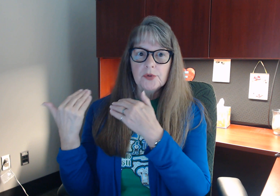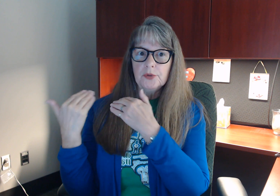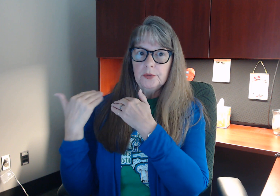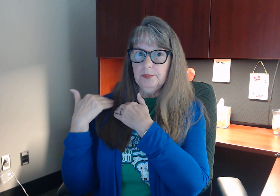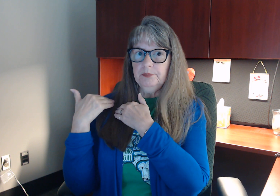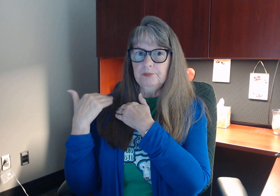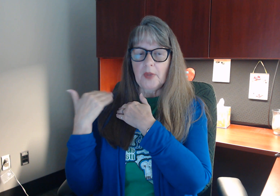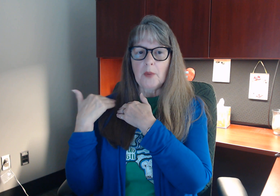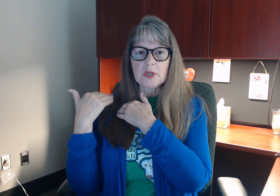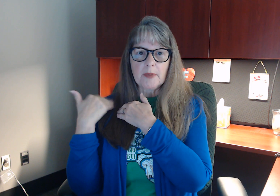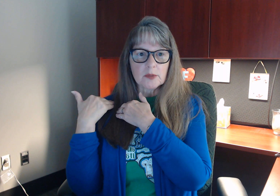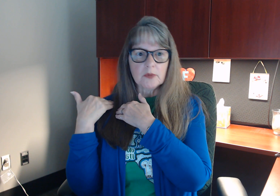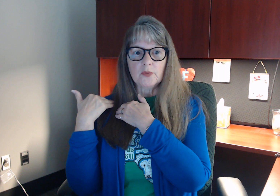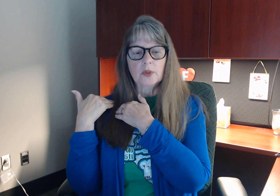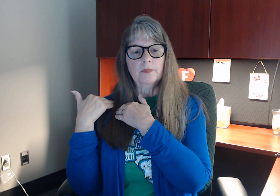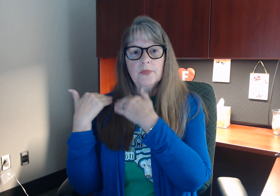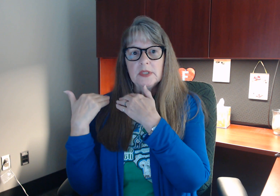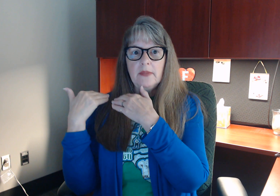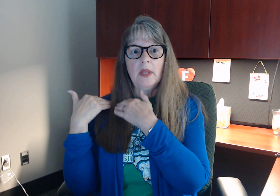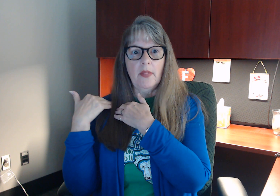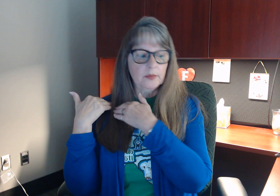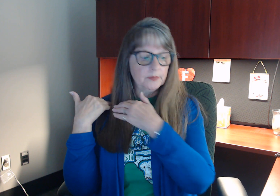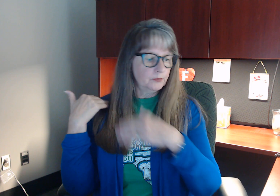or I'm responsible for this, that, and the other.